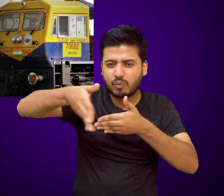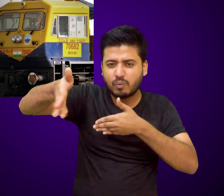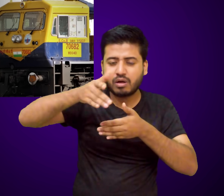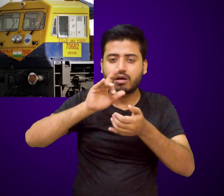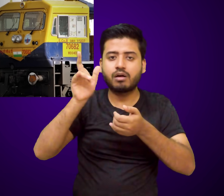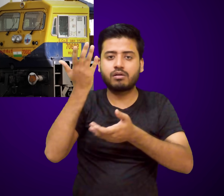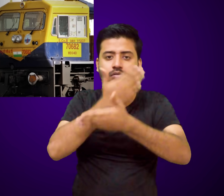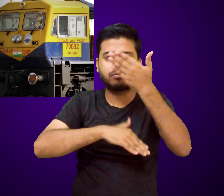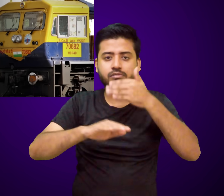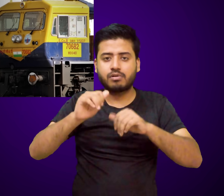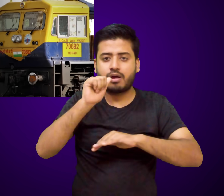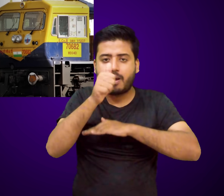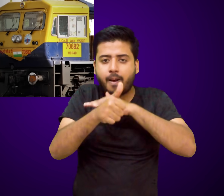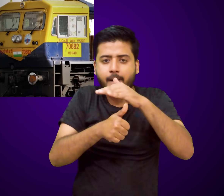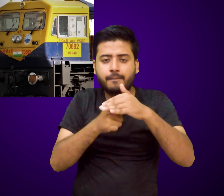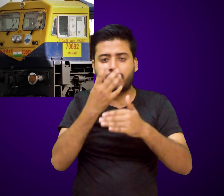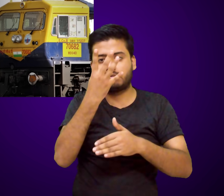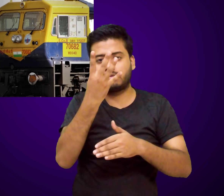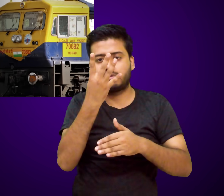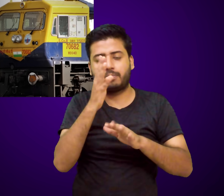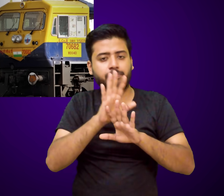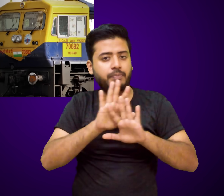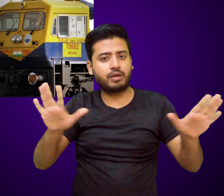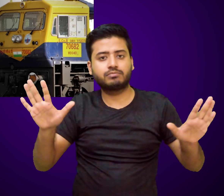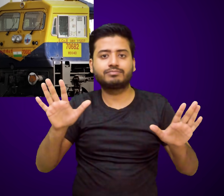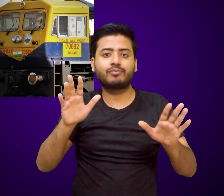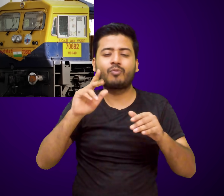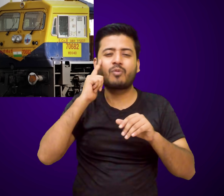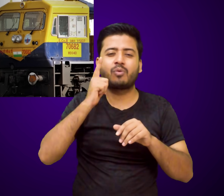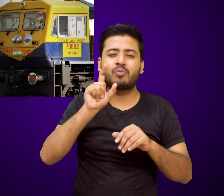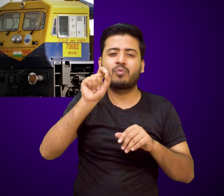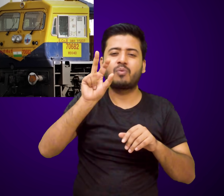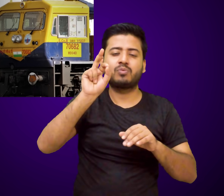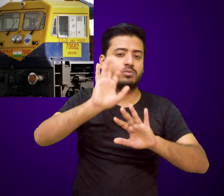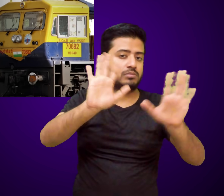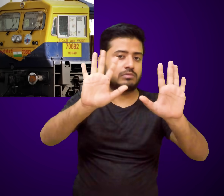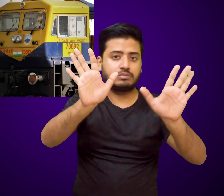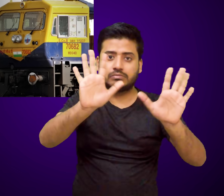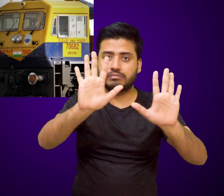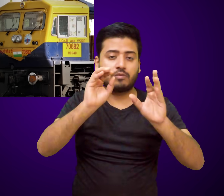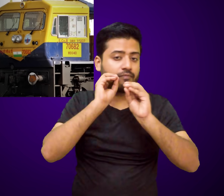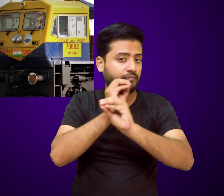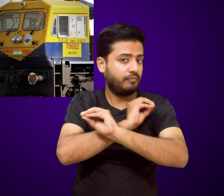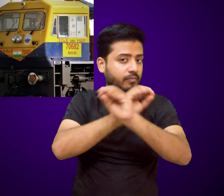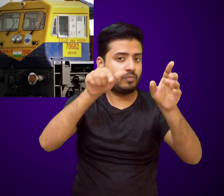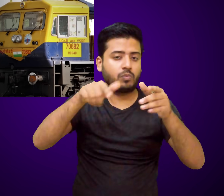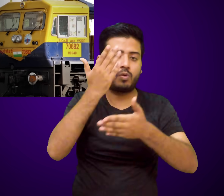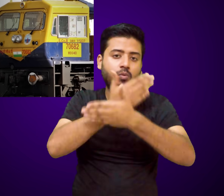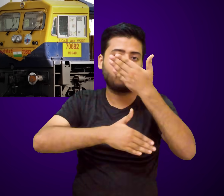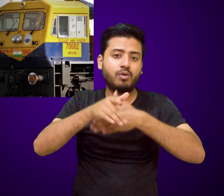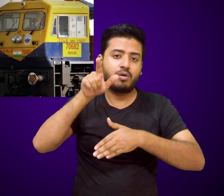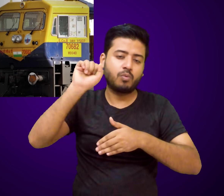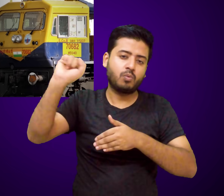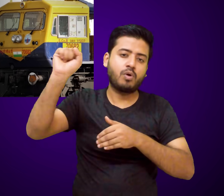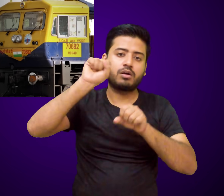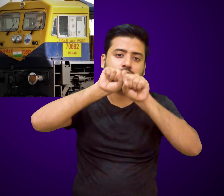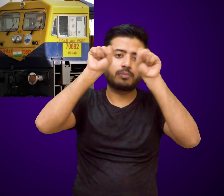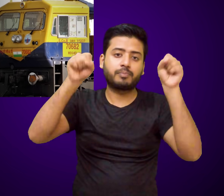within the specified time frame, e.g., 72 hours for the Railway Divyangjan card. File a complaint for